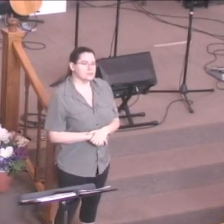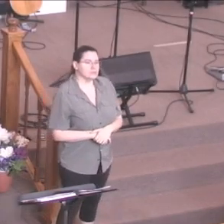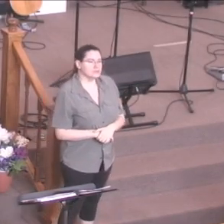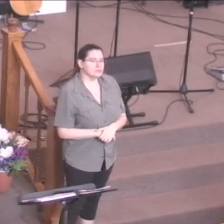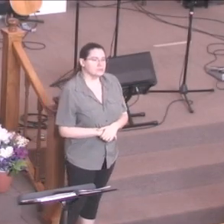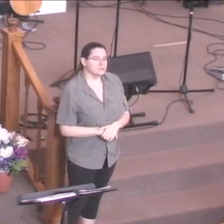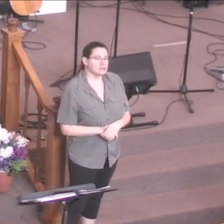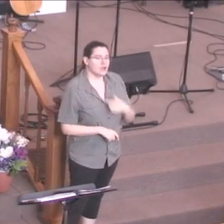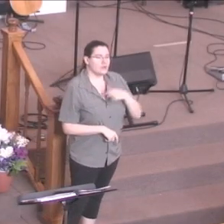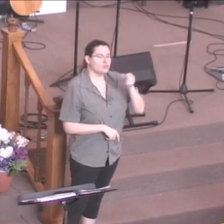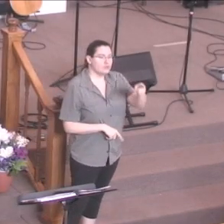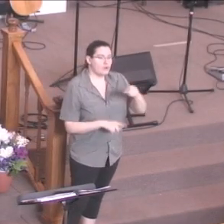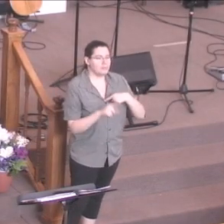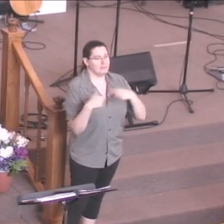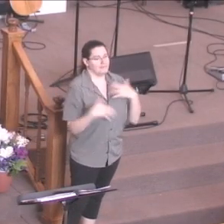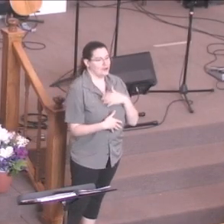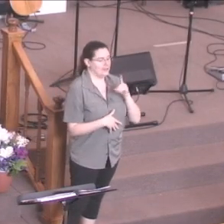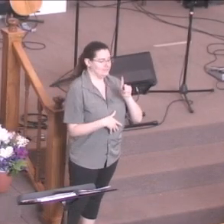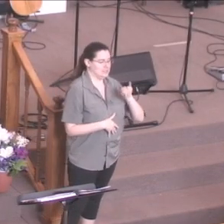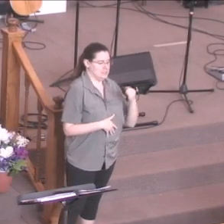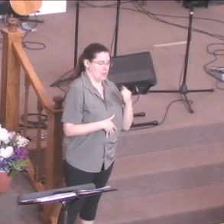I'd throw it, but I'm afraid I hit DJ in the head.